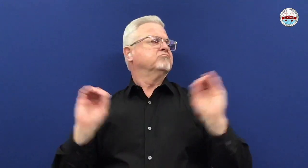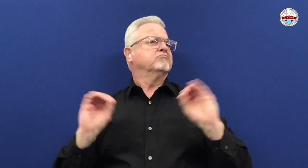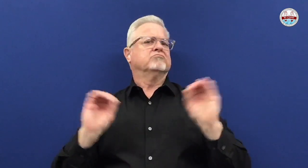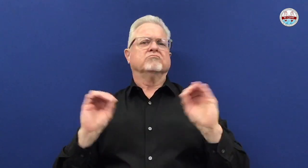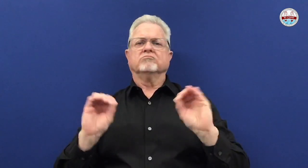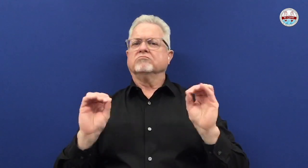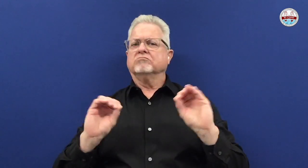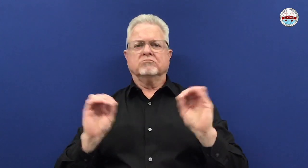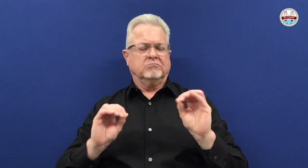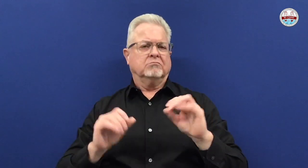vaccinated,